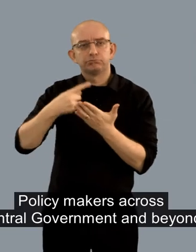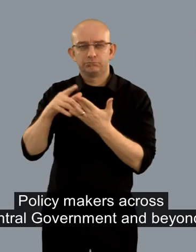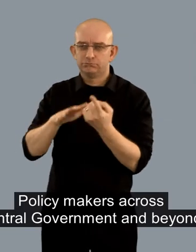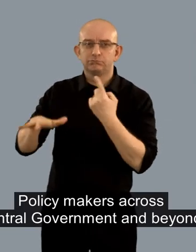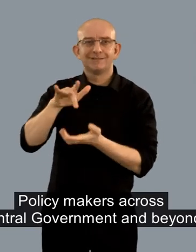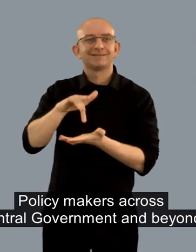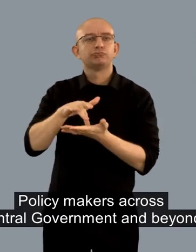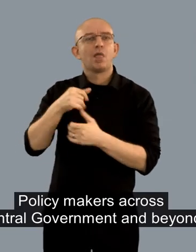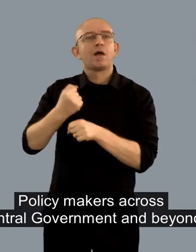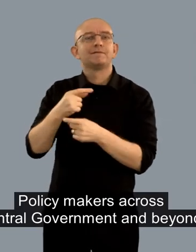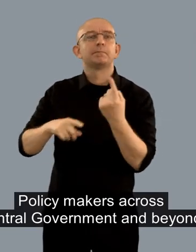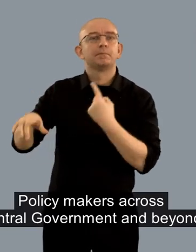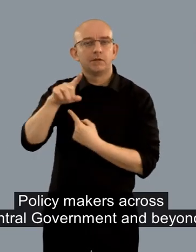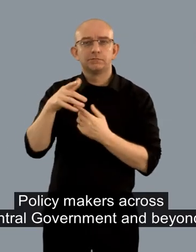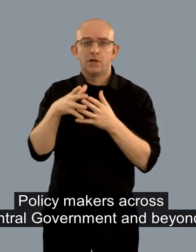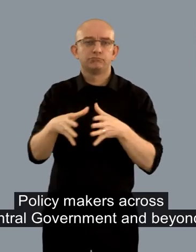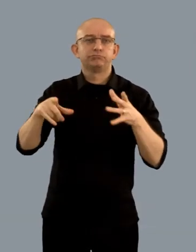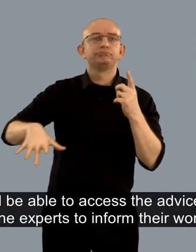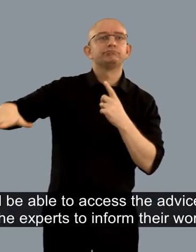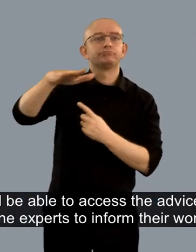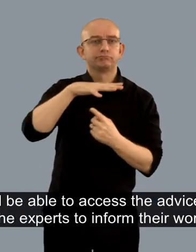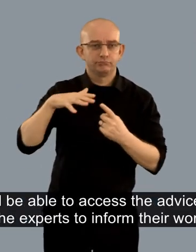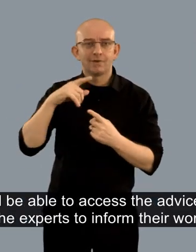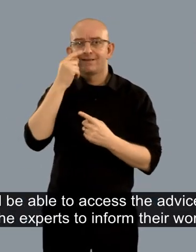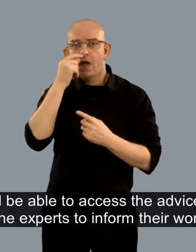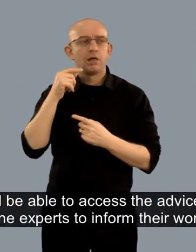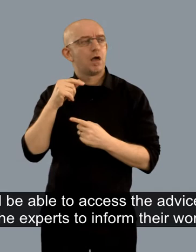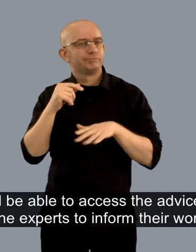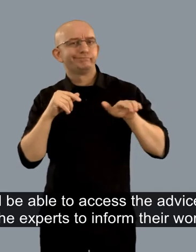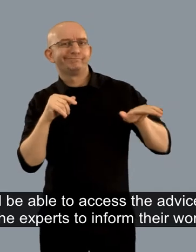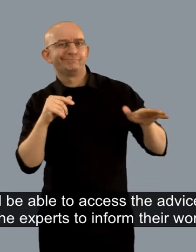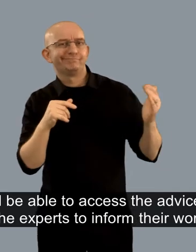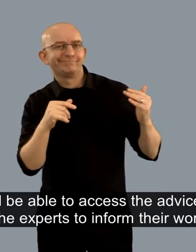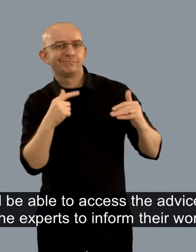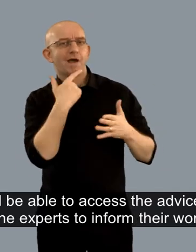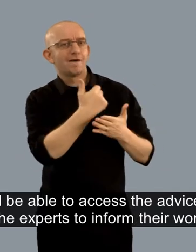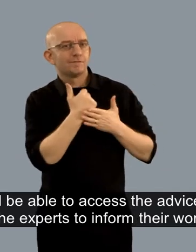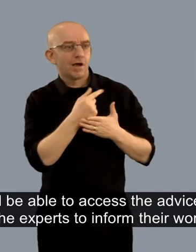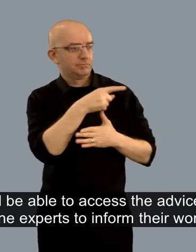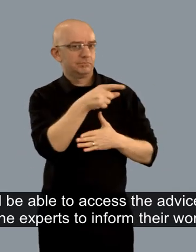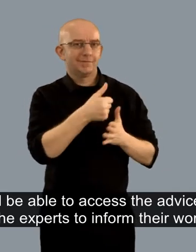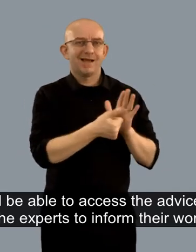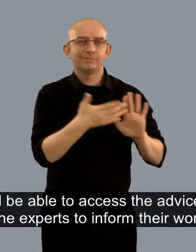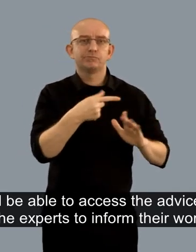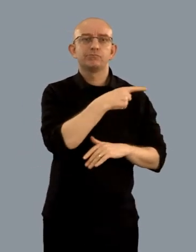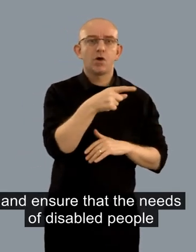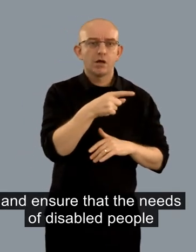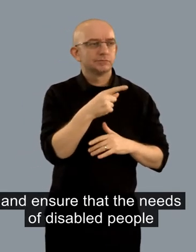Policymakers across central government and beyond will be able to access the advice of the experts to inform their work